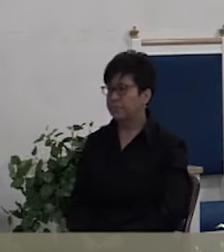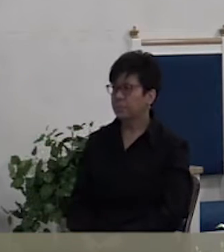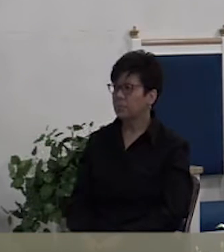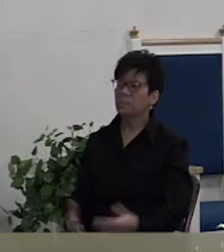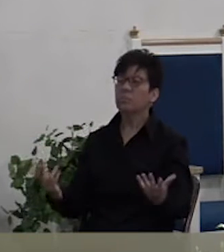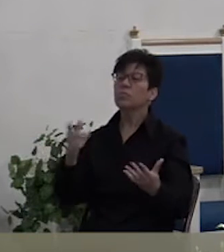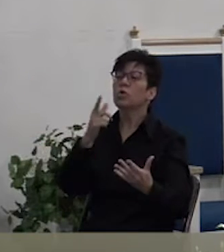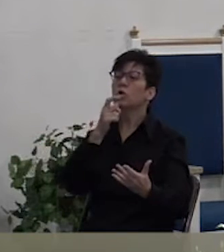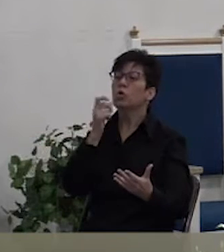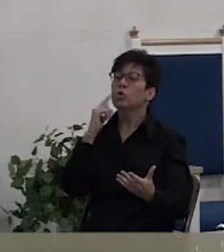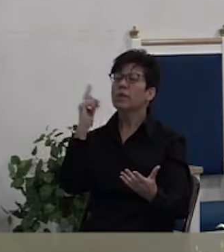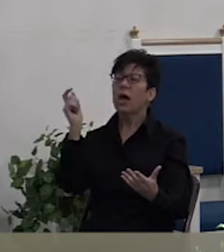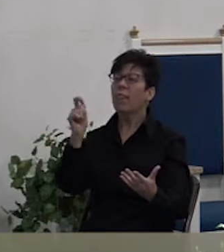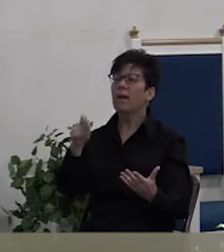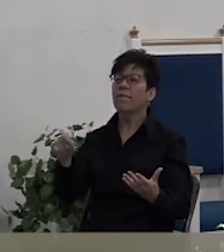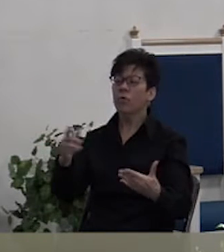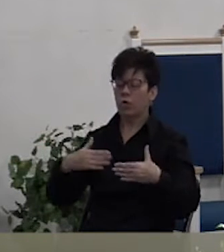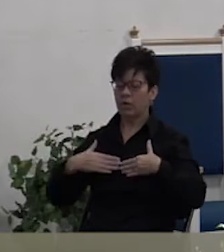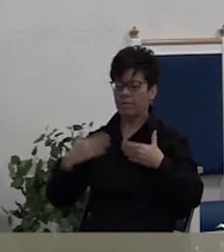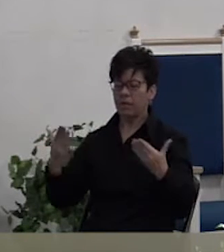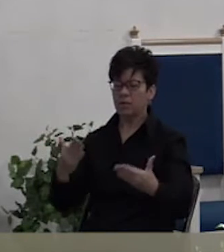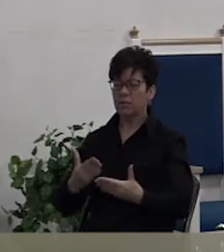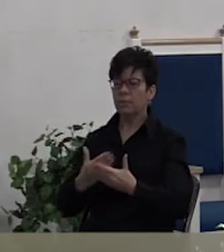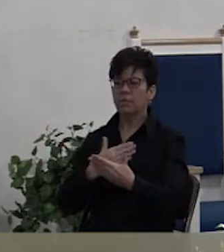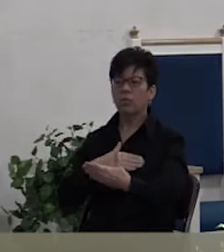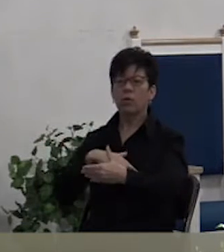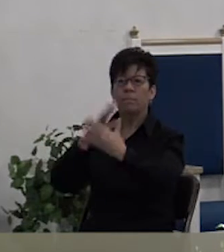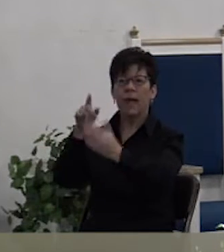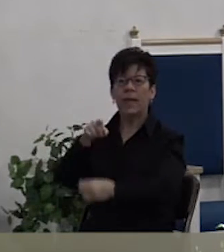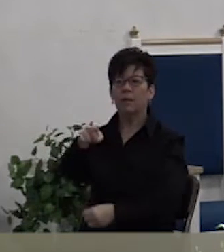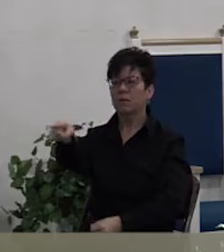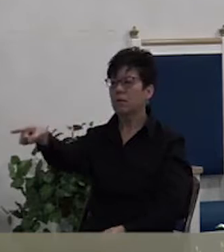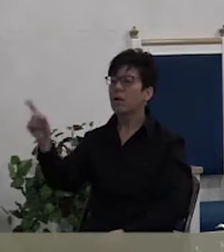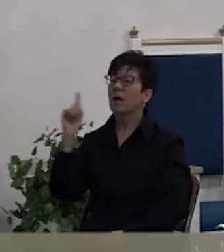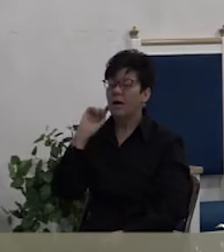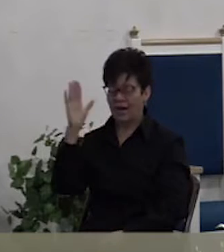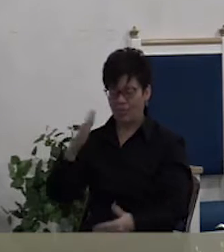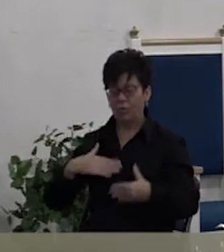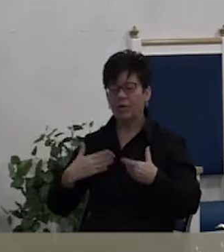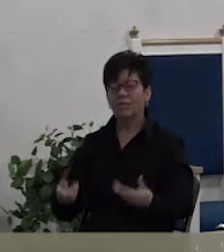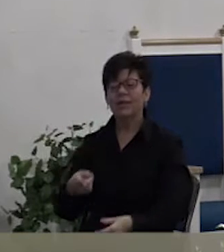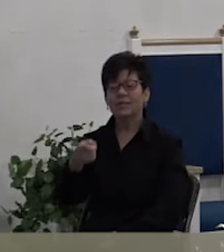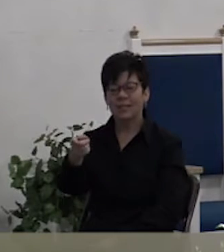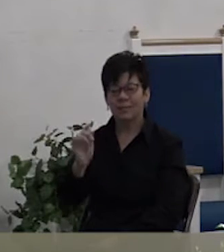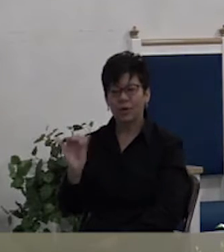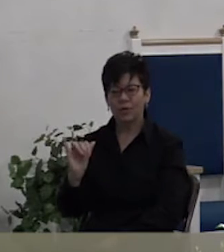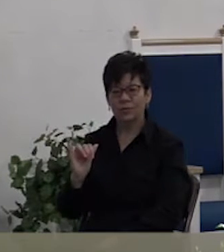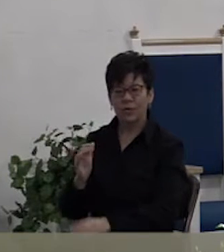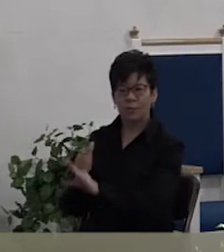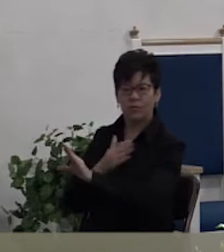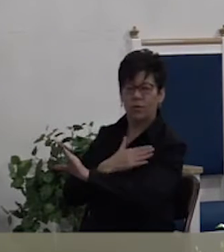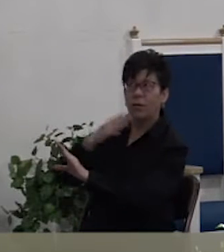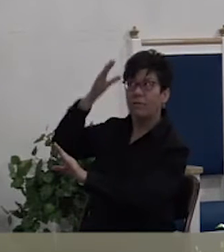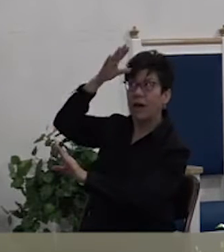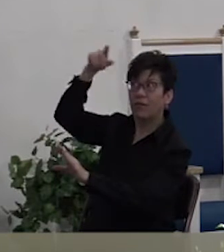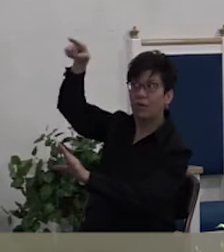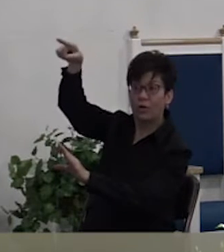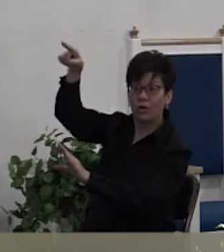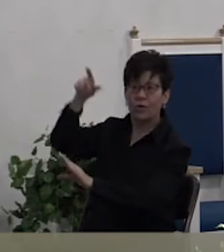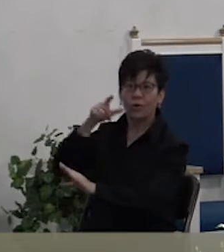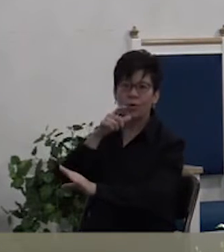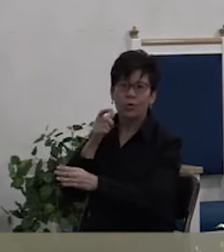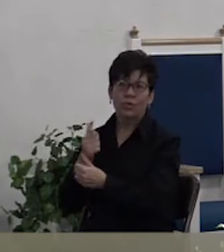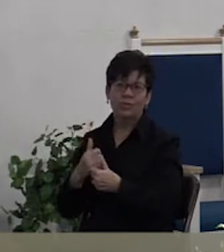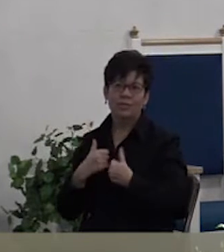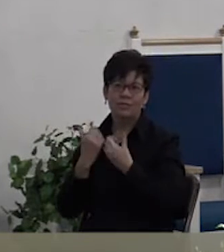33, whosoever therefore shall confess me before men, him will I confess also before my Father which is in